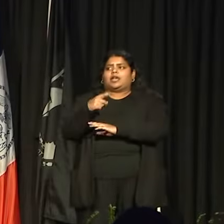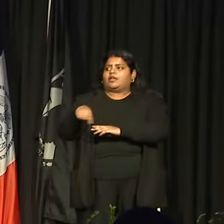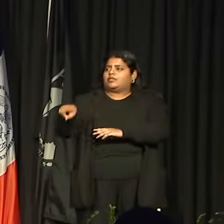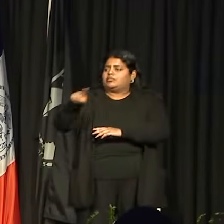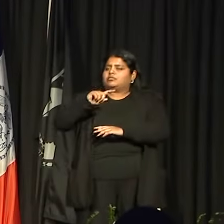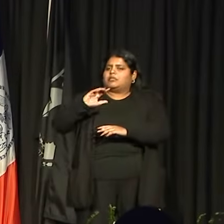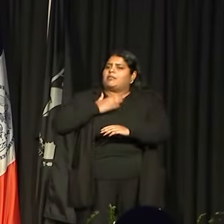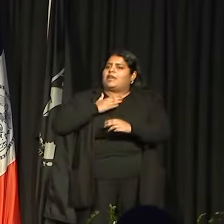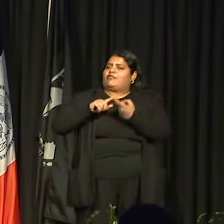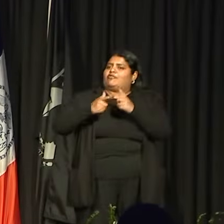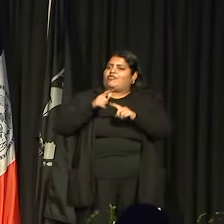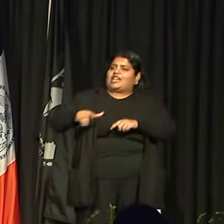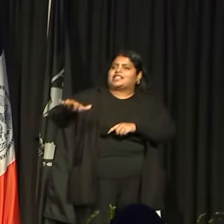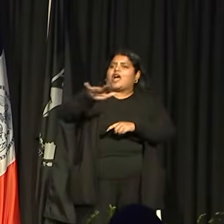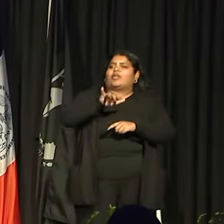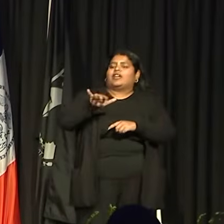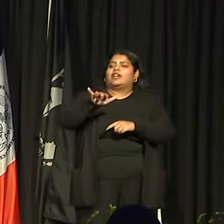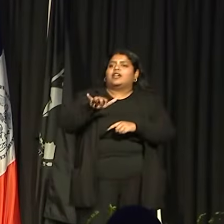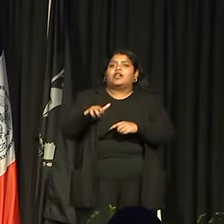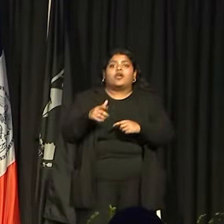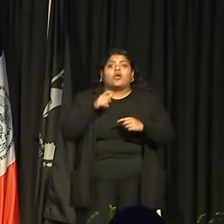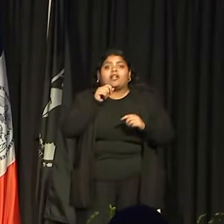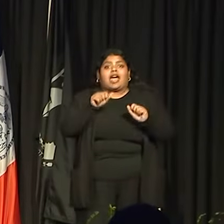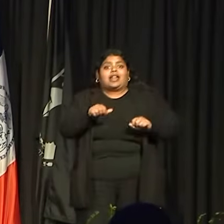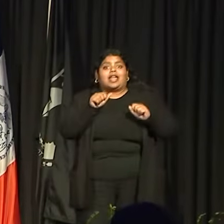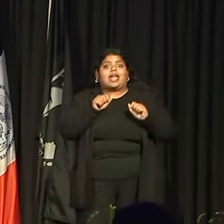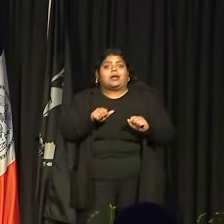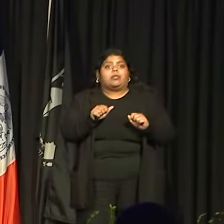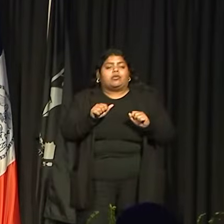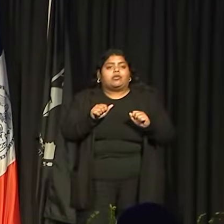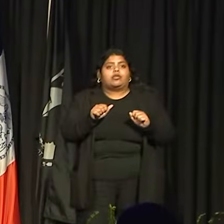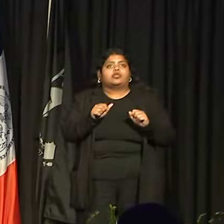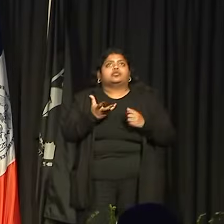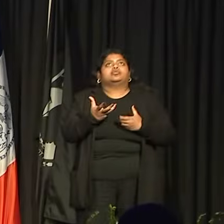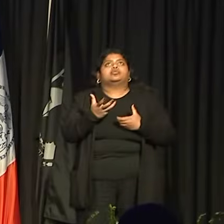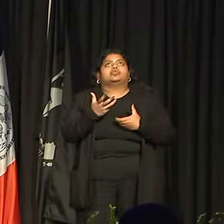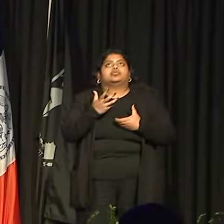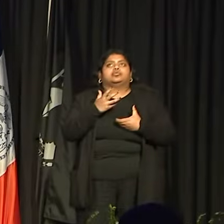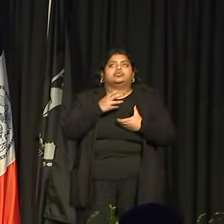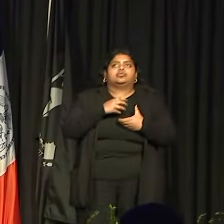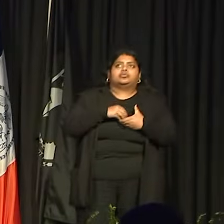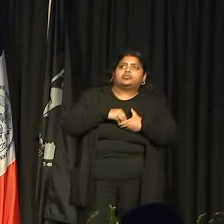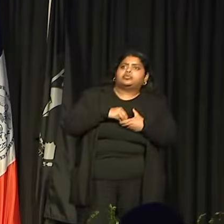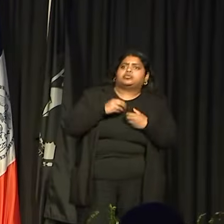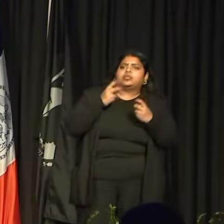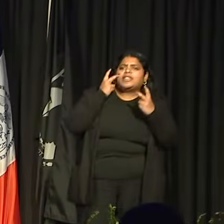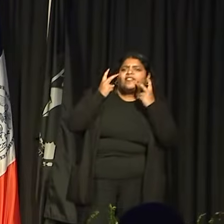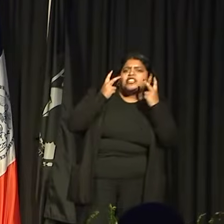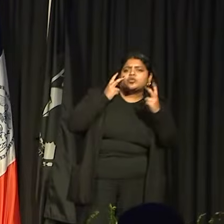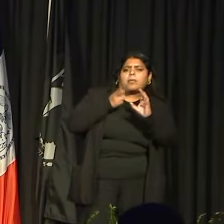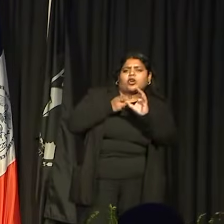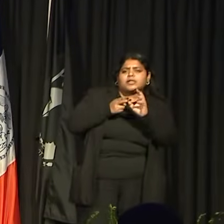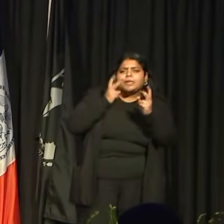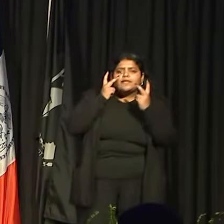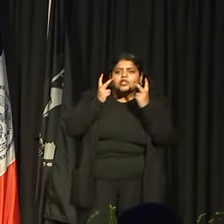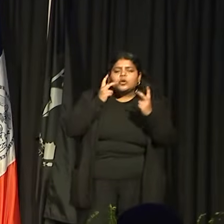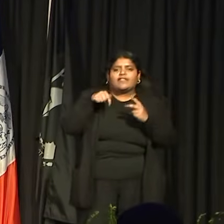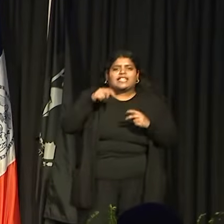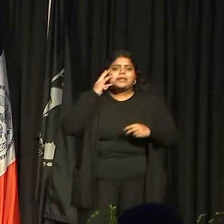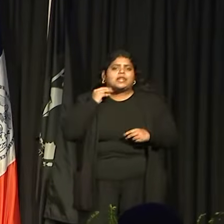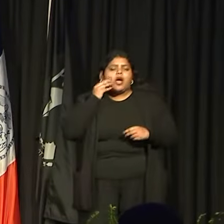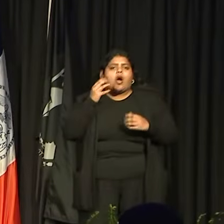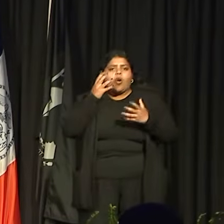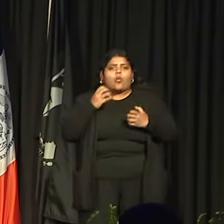friends out there who cannot partake in the visuals of this experience. I want to just illustrate